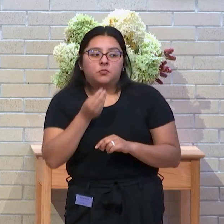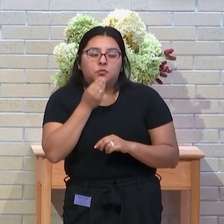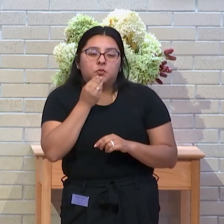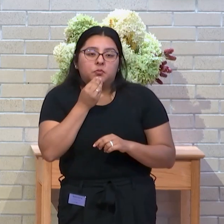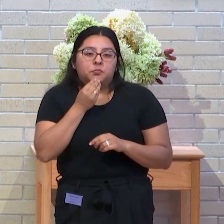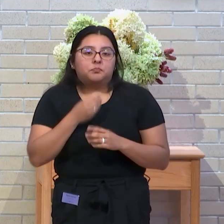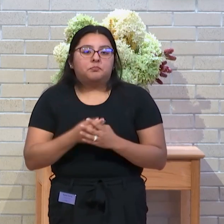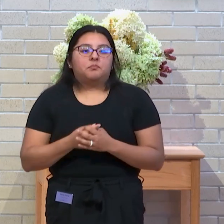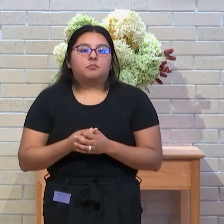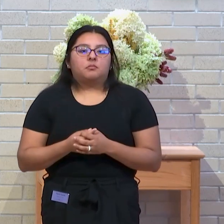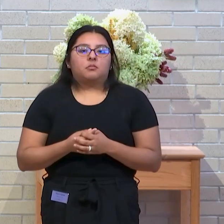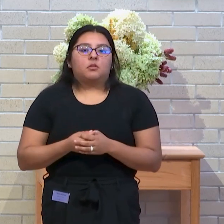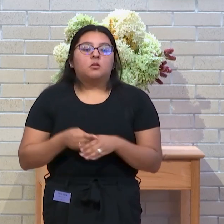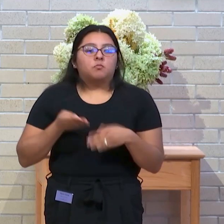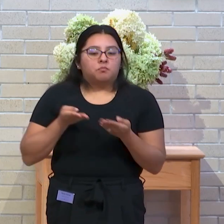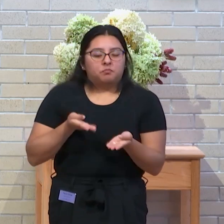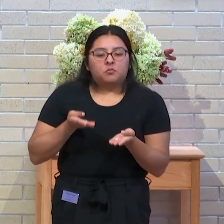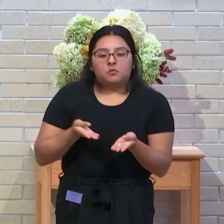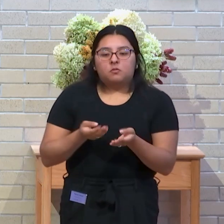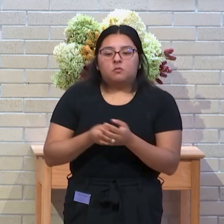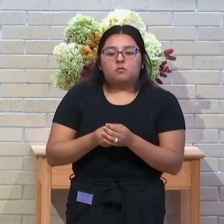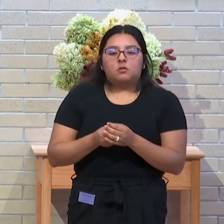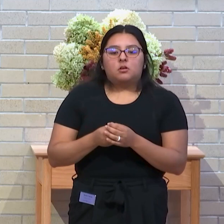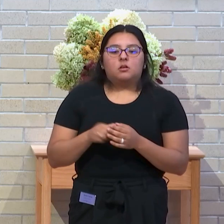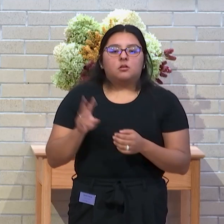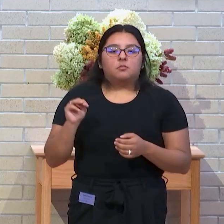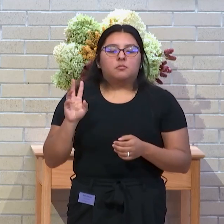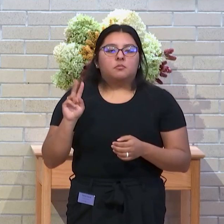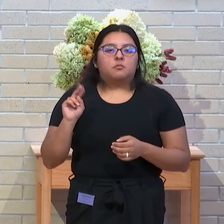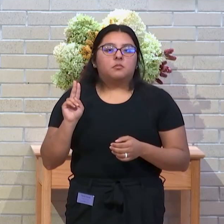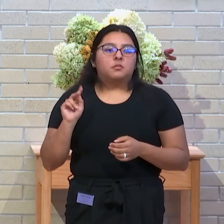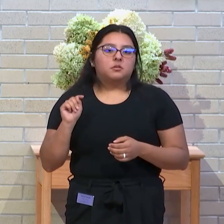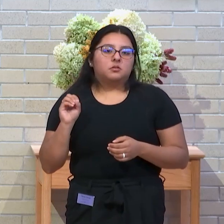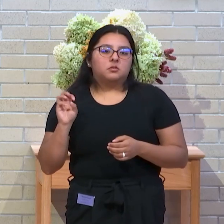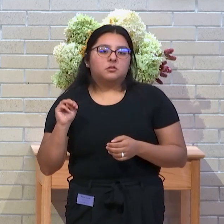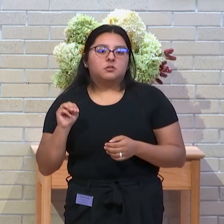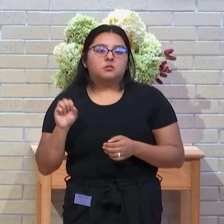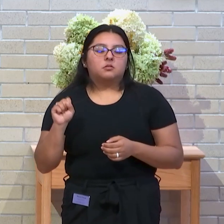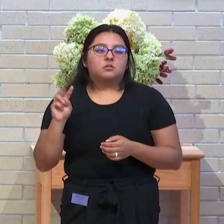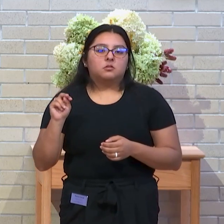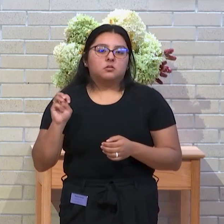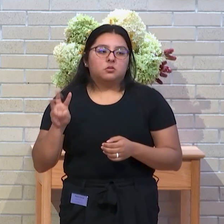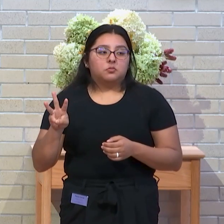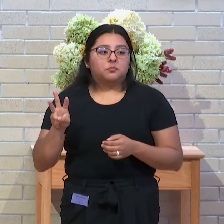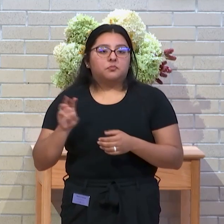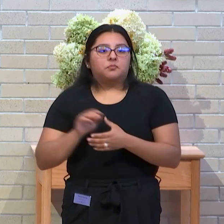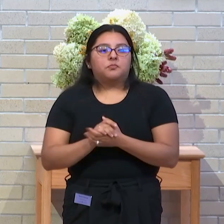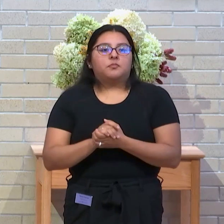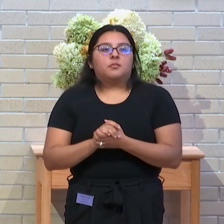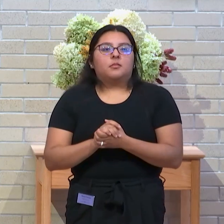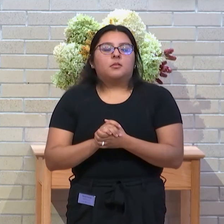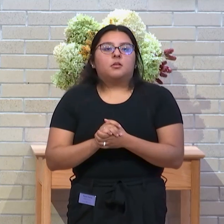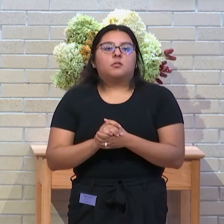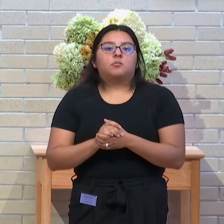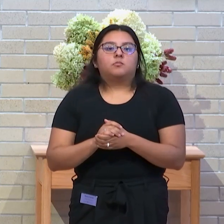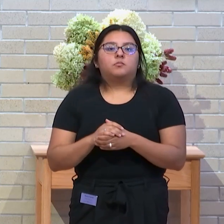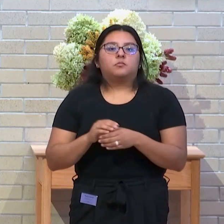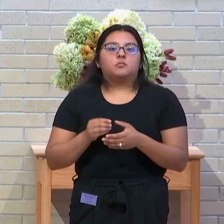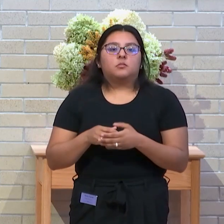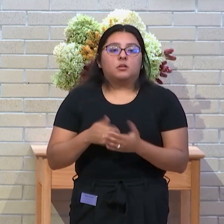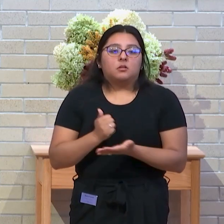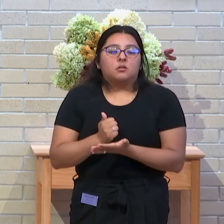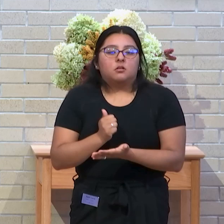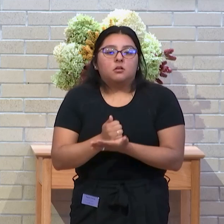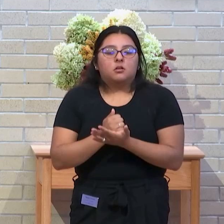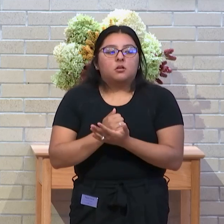fed us mutton stew and lemonade. She extended hospitality towards us in order that the kachinas grant her fertility and abundance